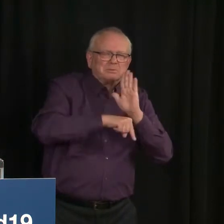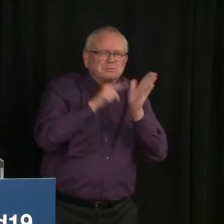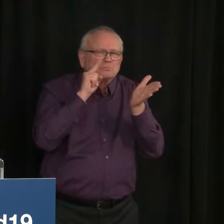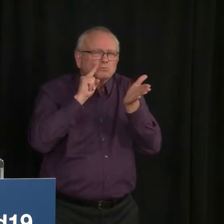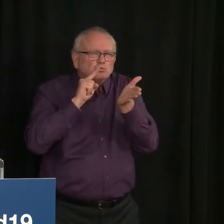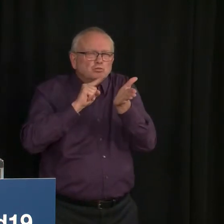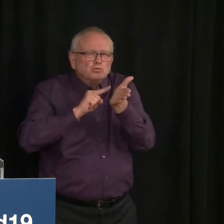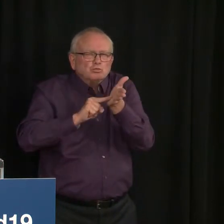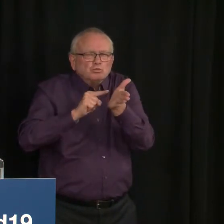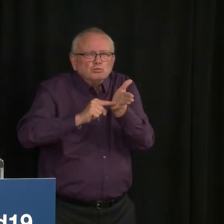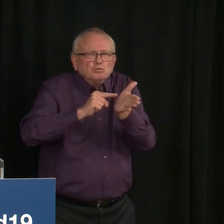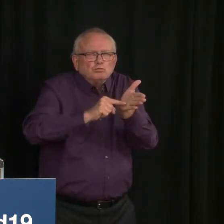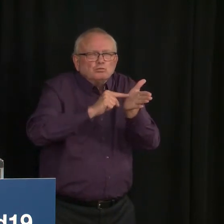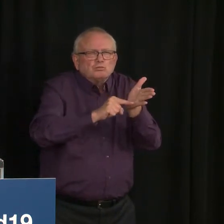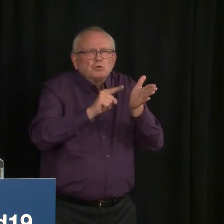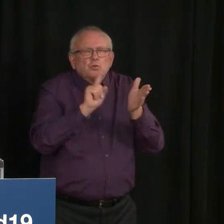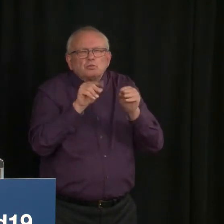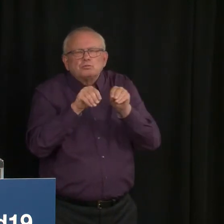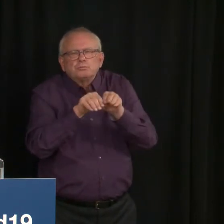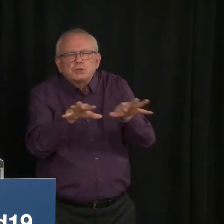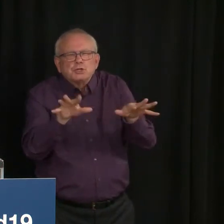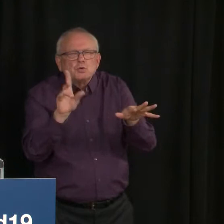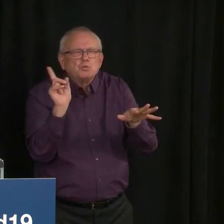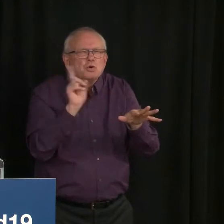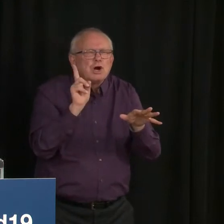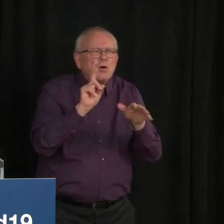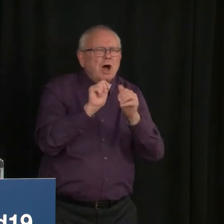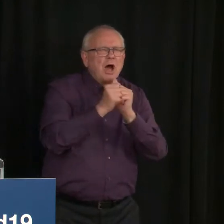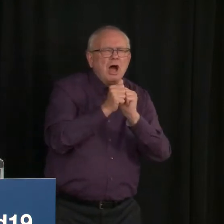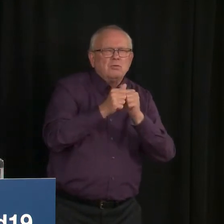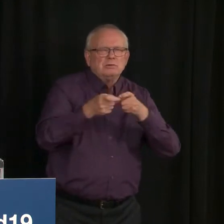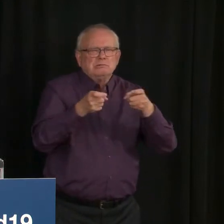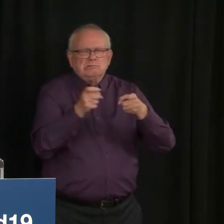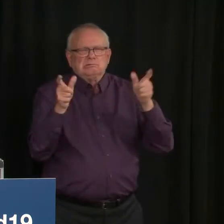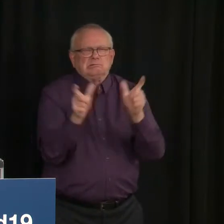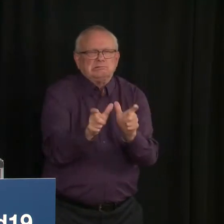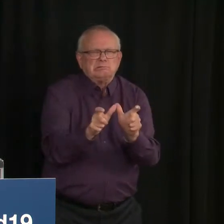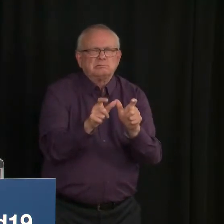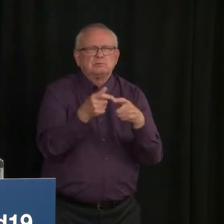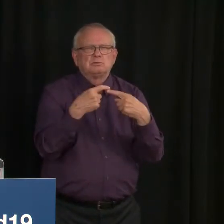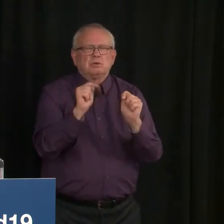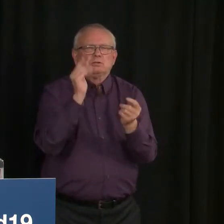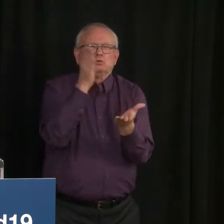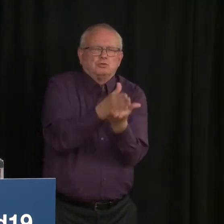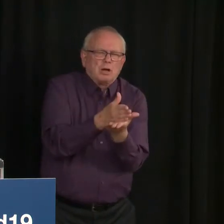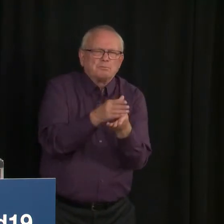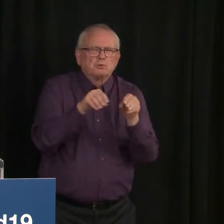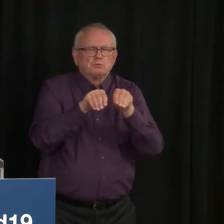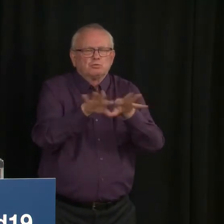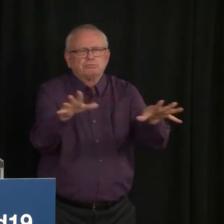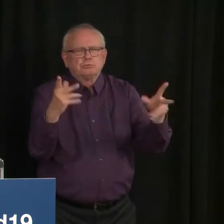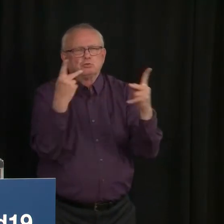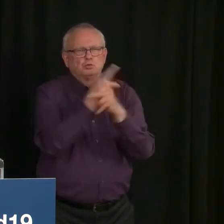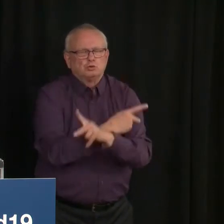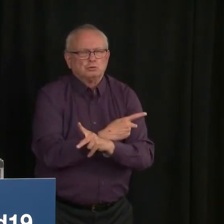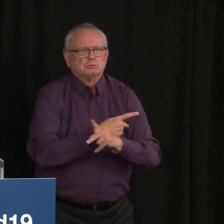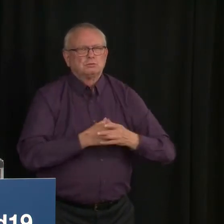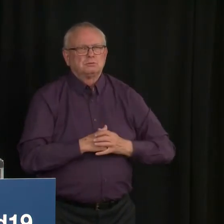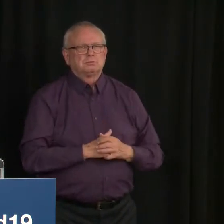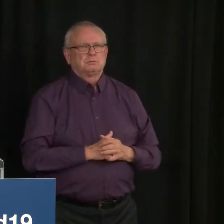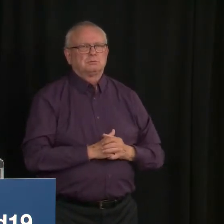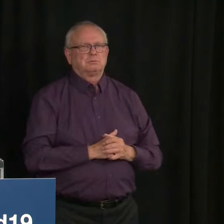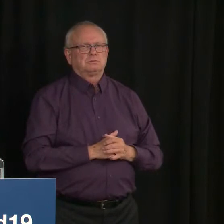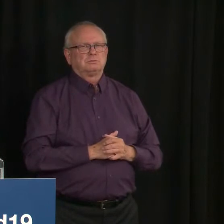do additional containment work. And those are the kinds of measures, especially as we see our overall case counts